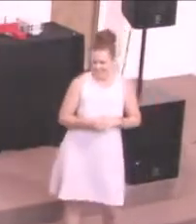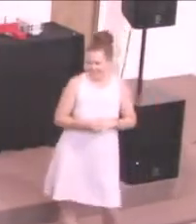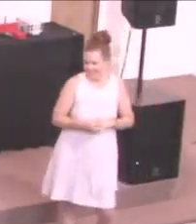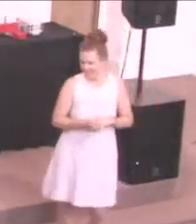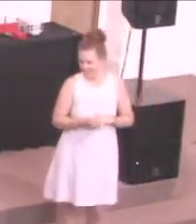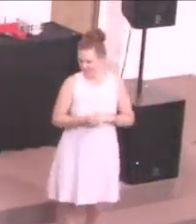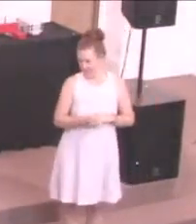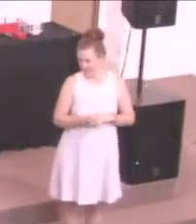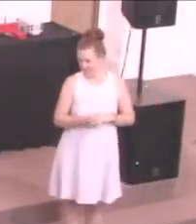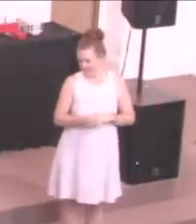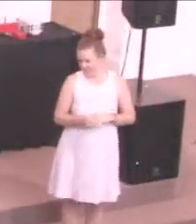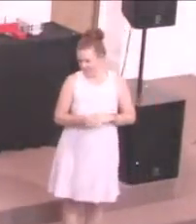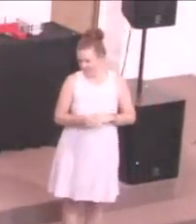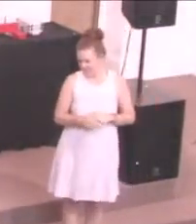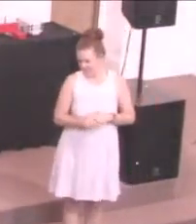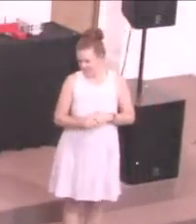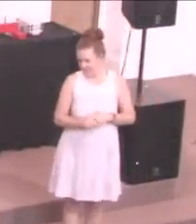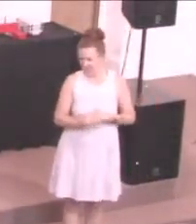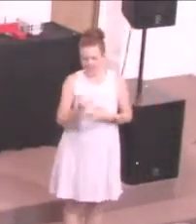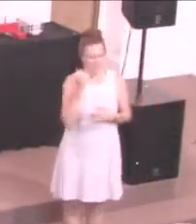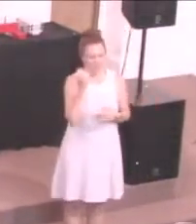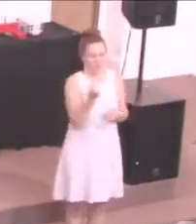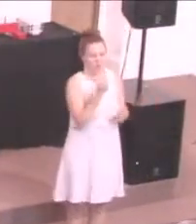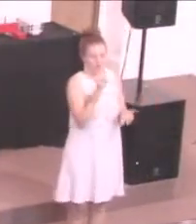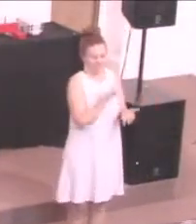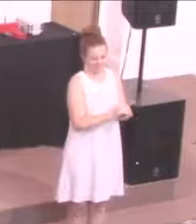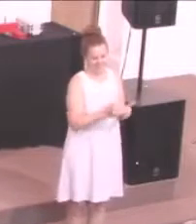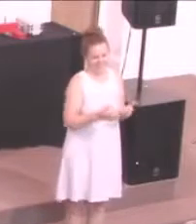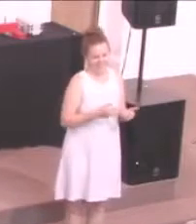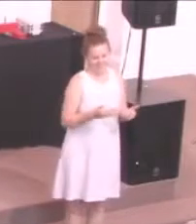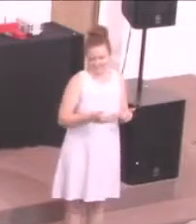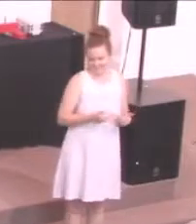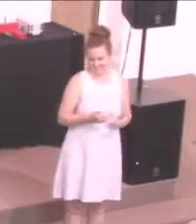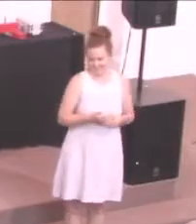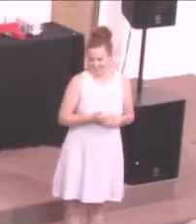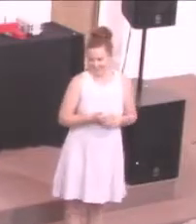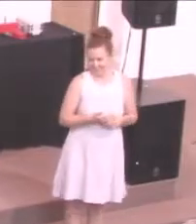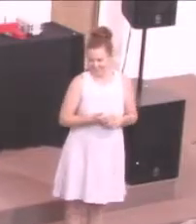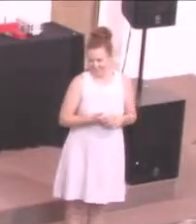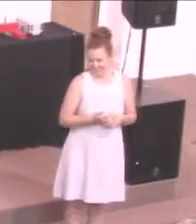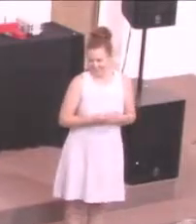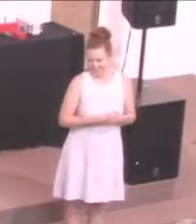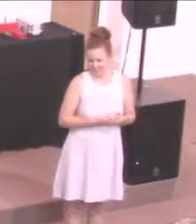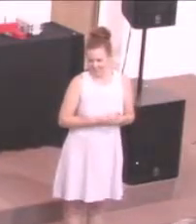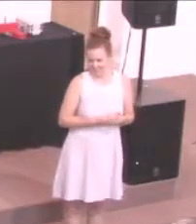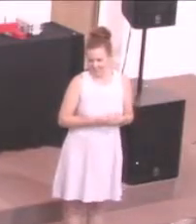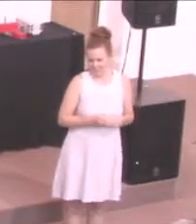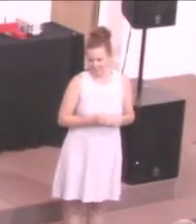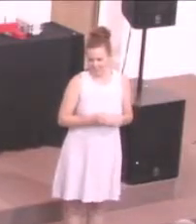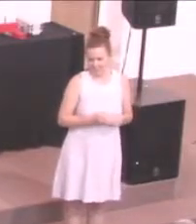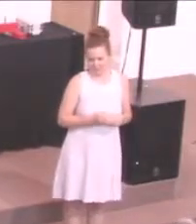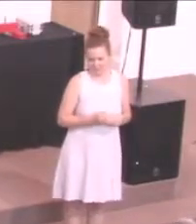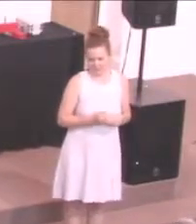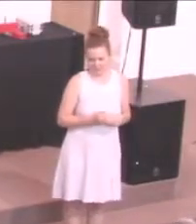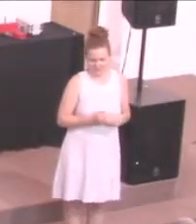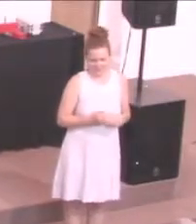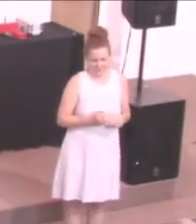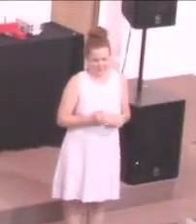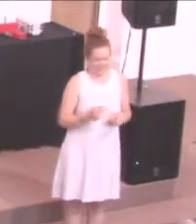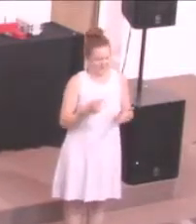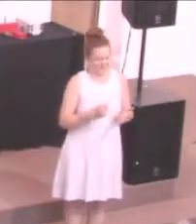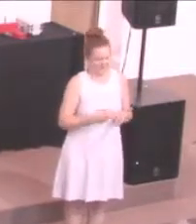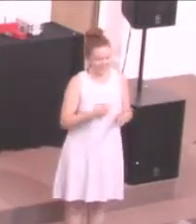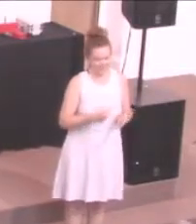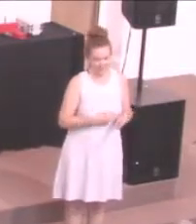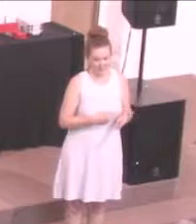Wow. If it was only that easy. But thank you. Now here's the scary though.